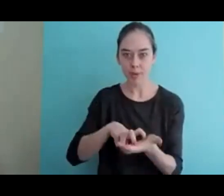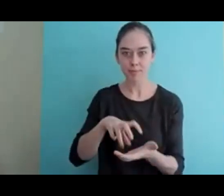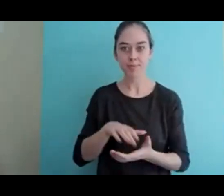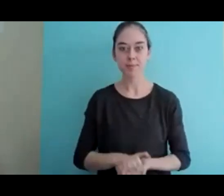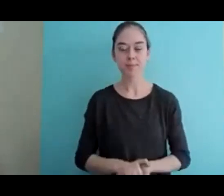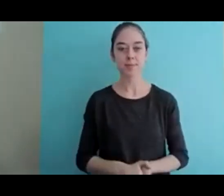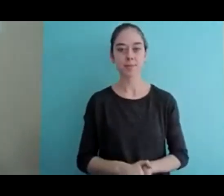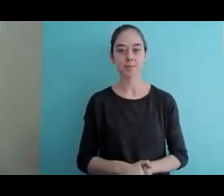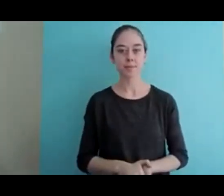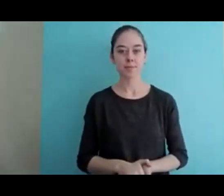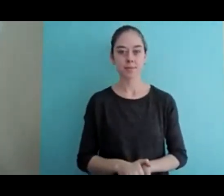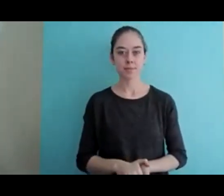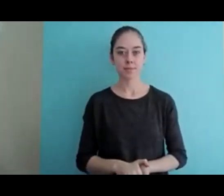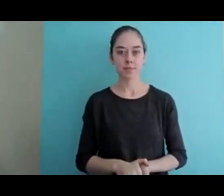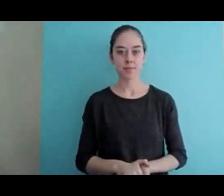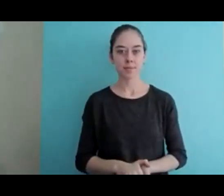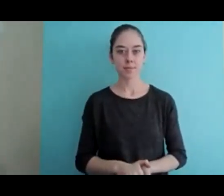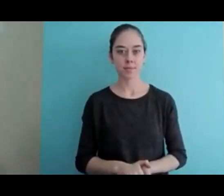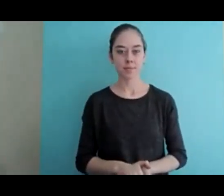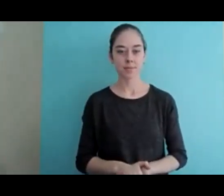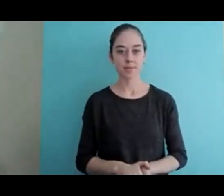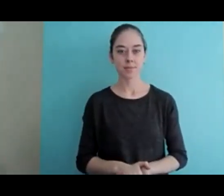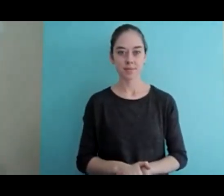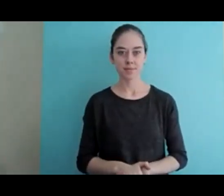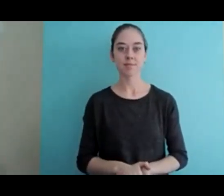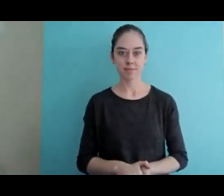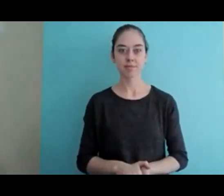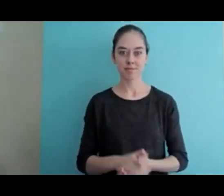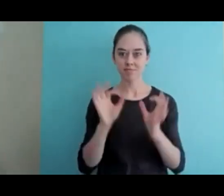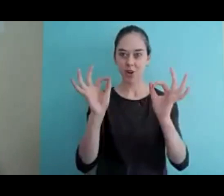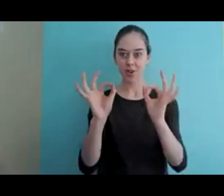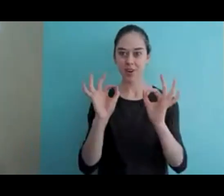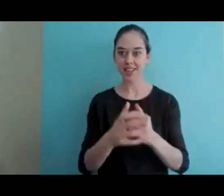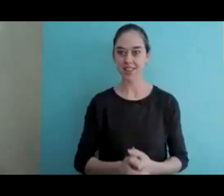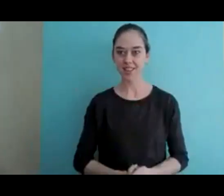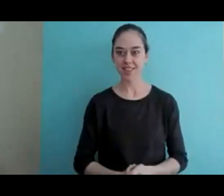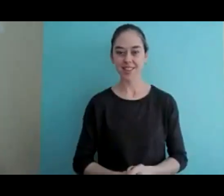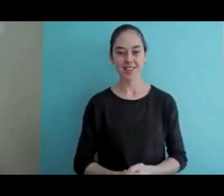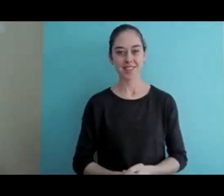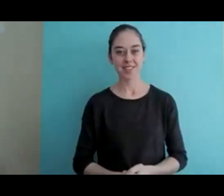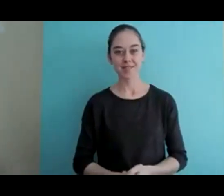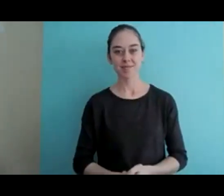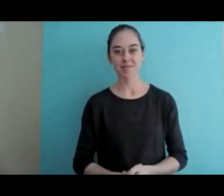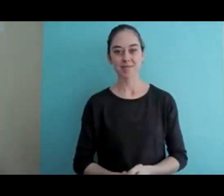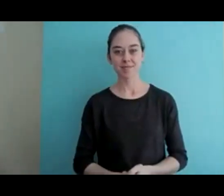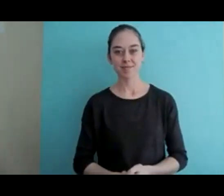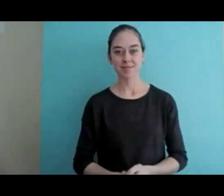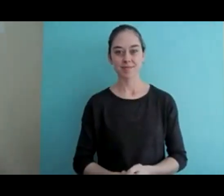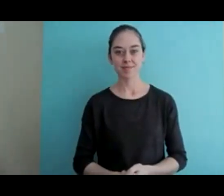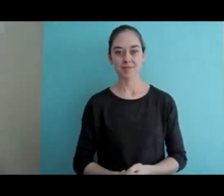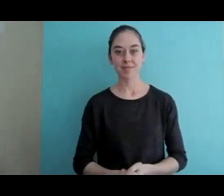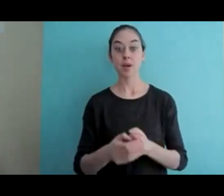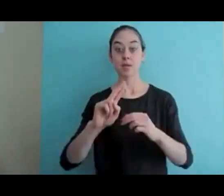Hop. One, two, three, four. Hop. Excellent. One, two, three, four. Hop. Okay, next